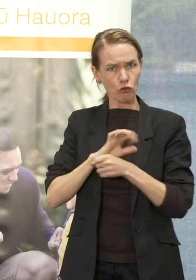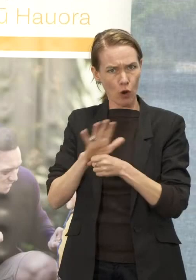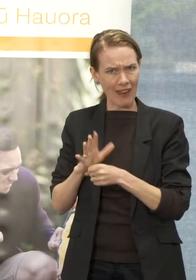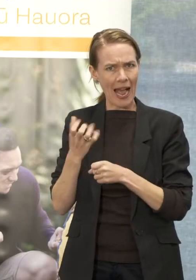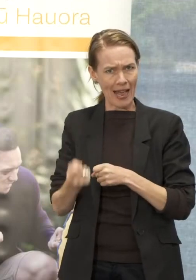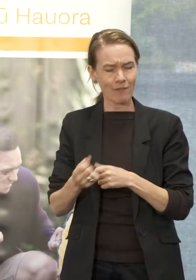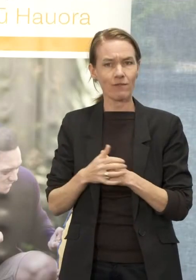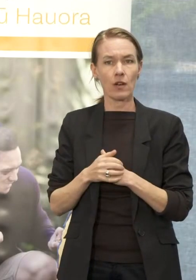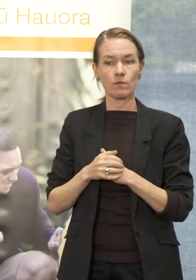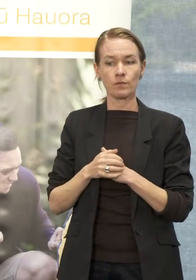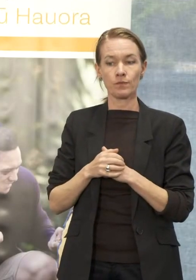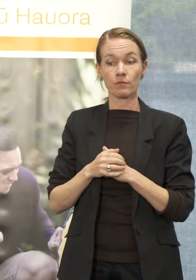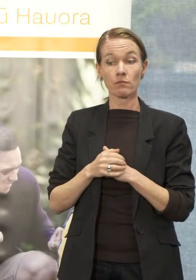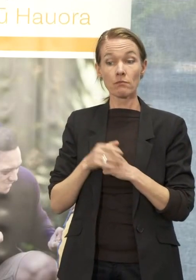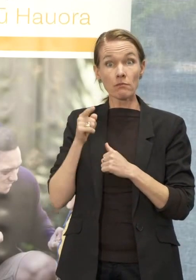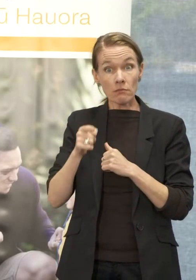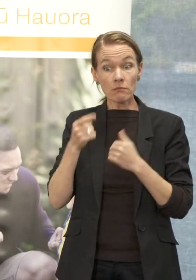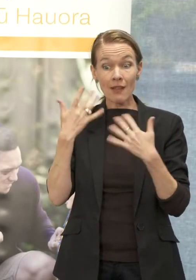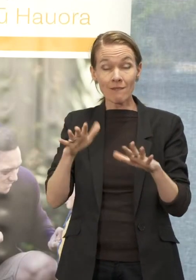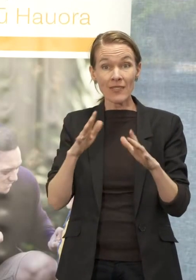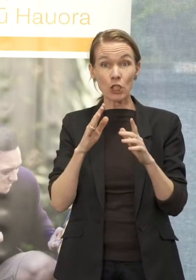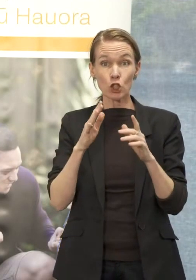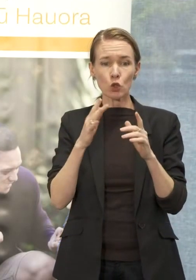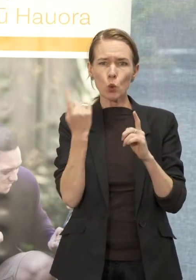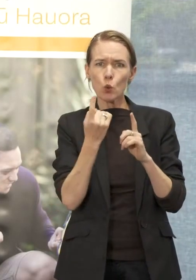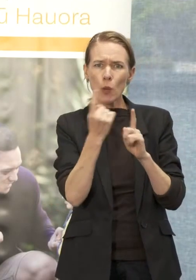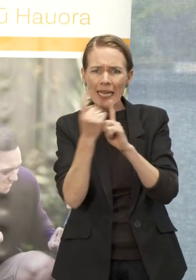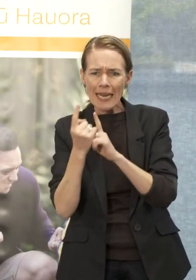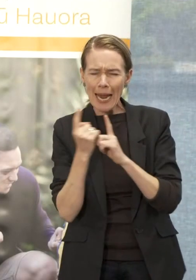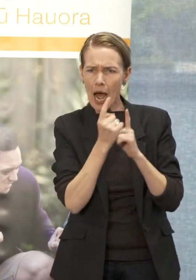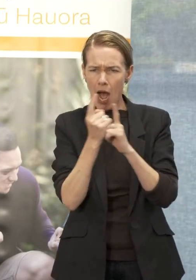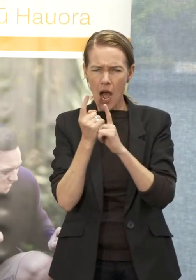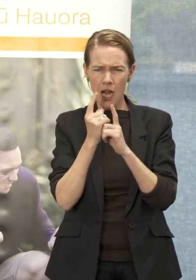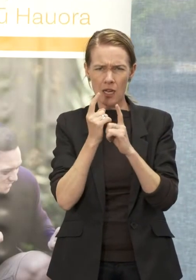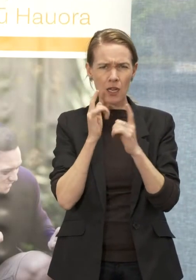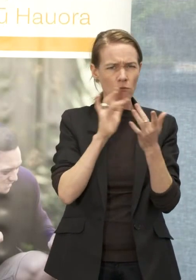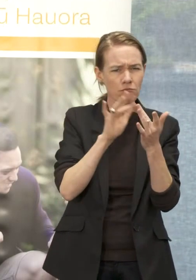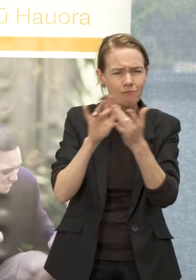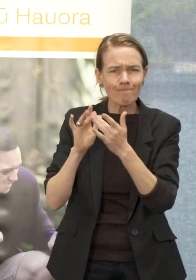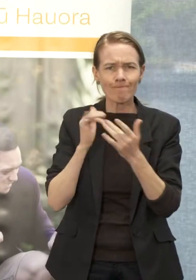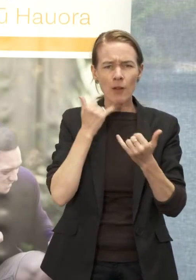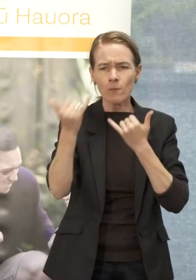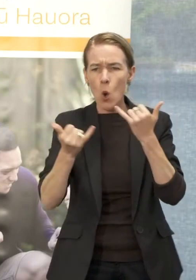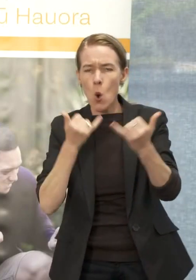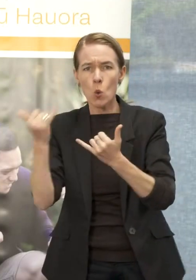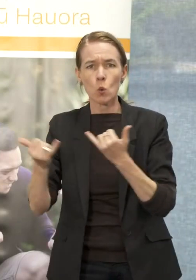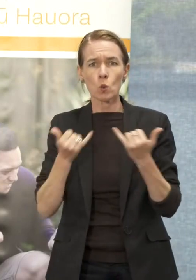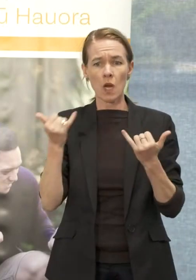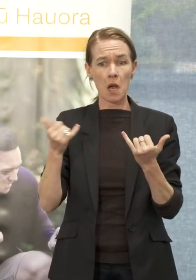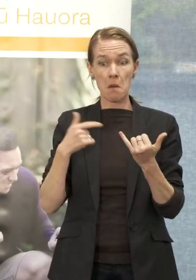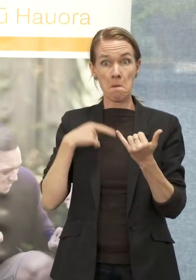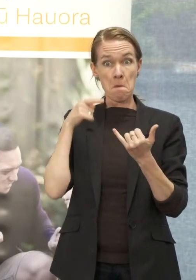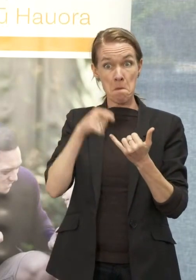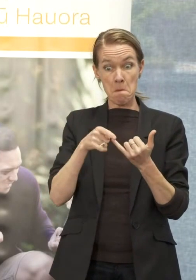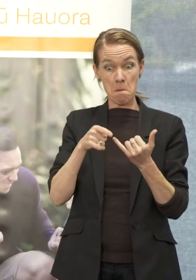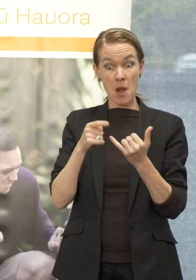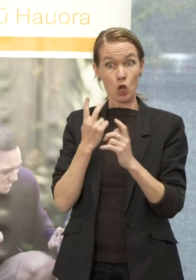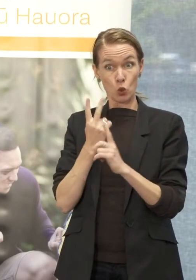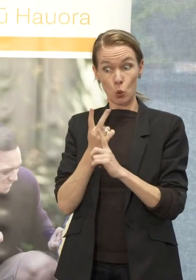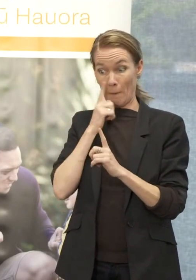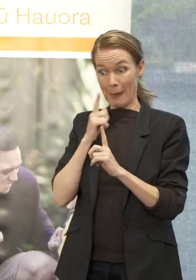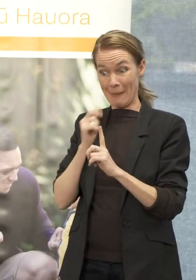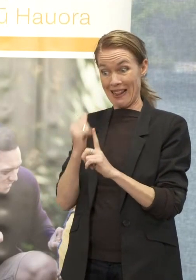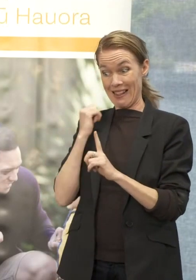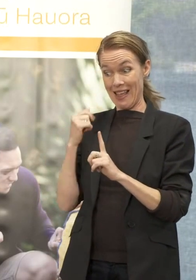Extensive contact tracing has not revealed any other cases associated with that charter flight or any of